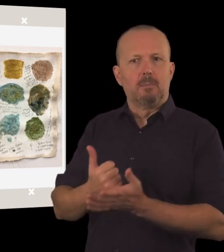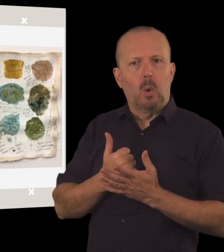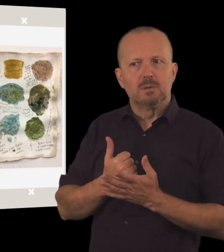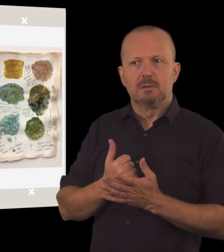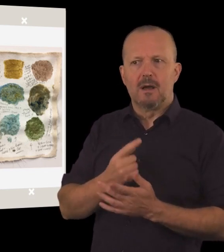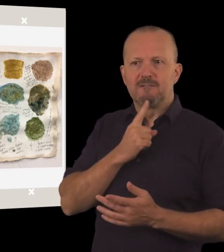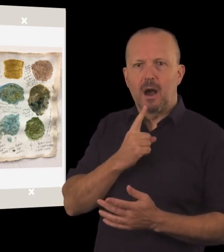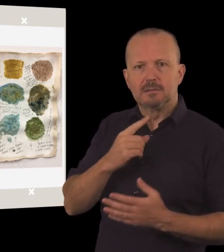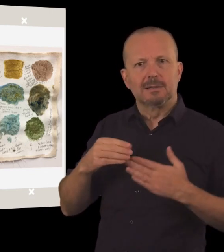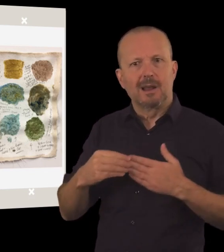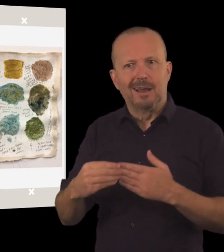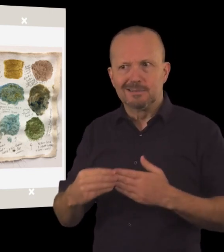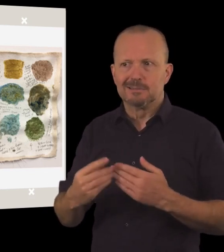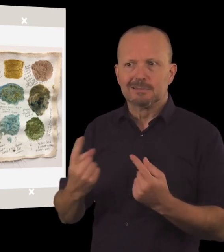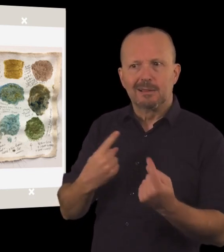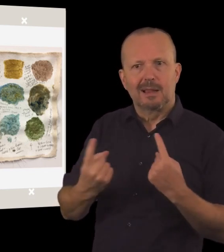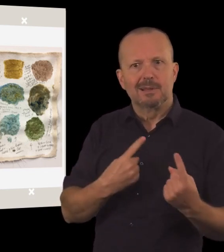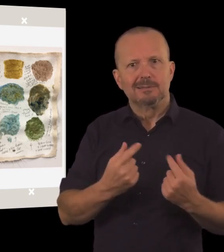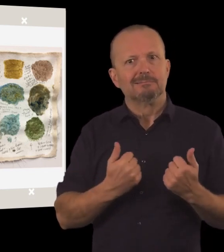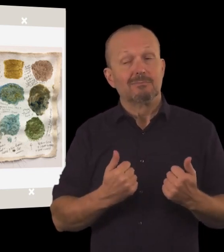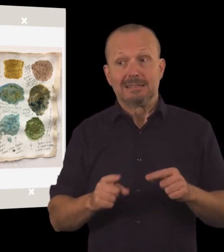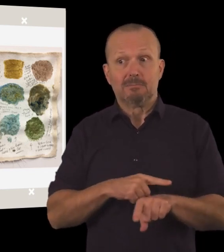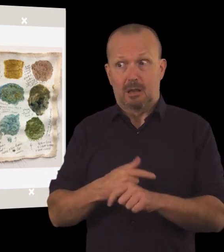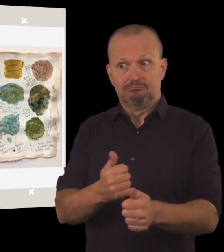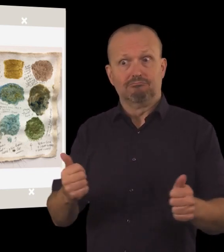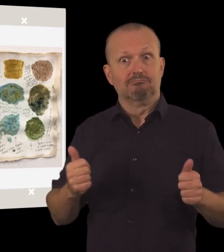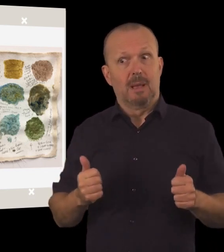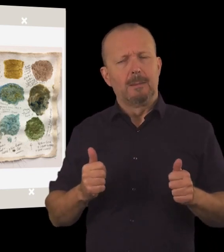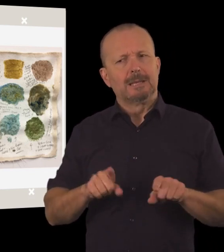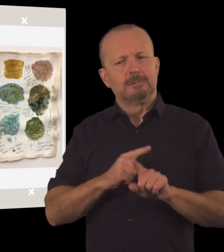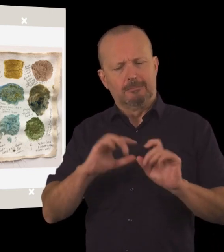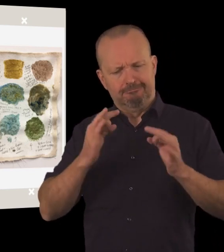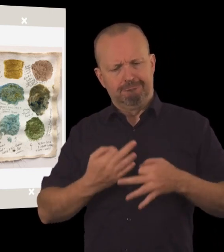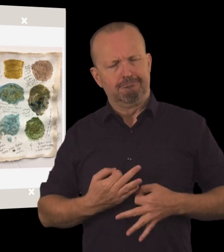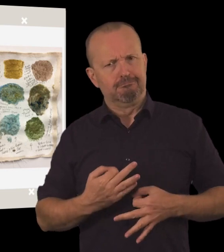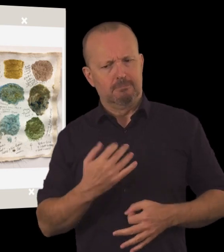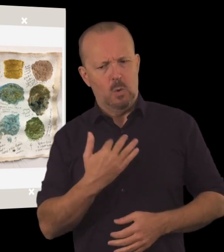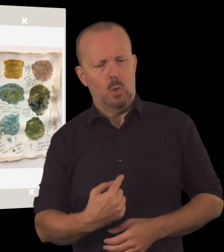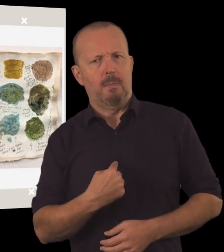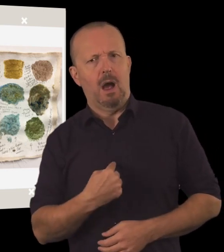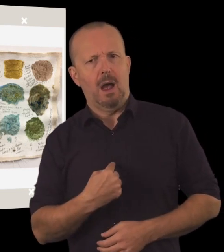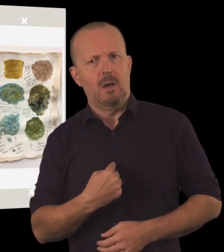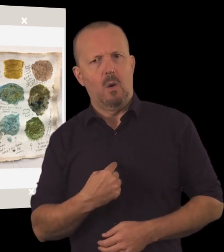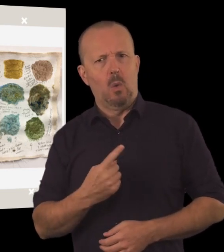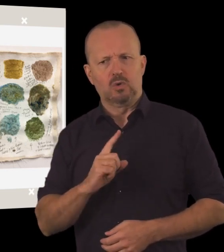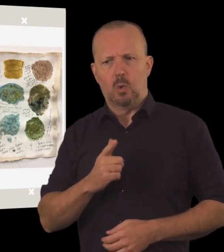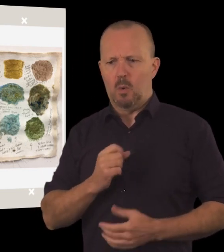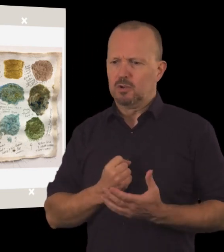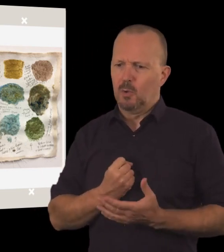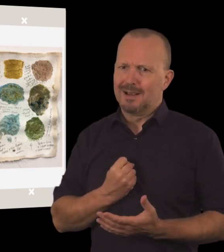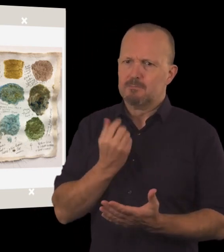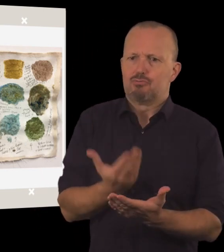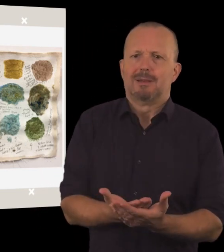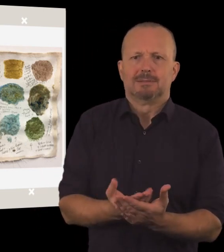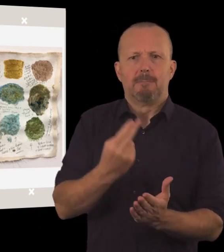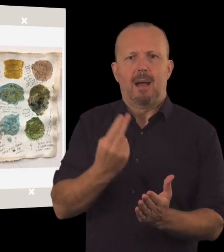and guidance, but I was also trying to figure out who am I and what do I want to voice in my